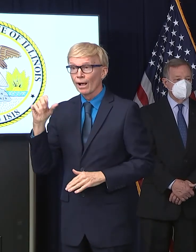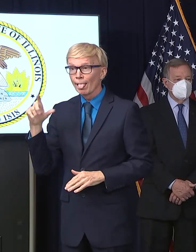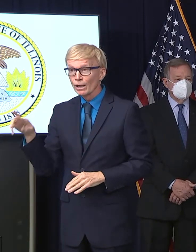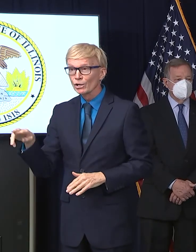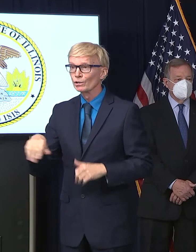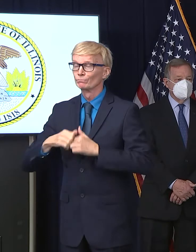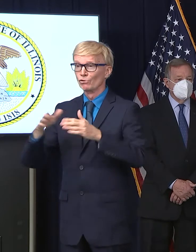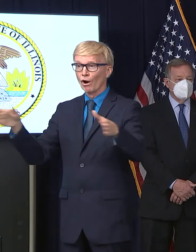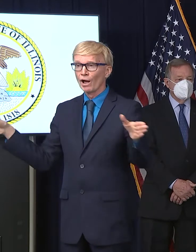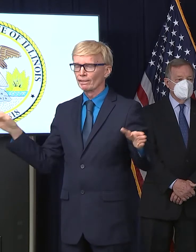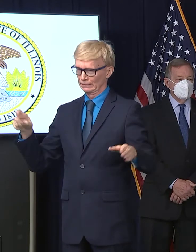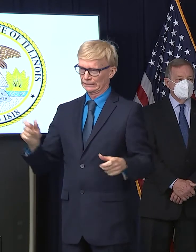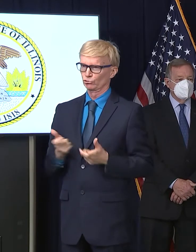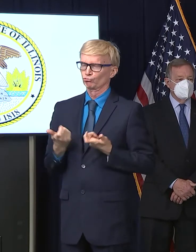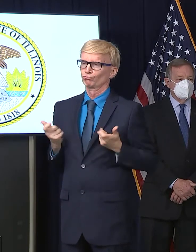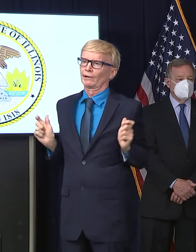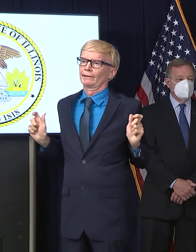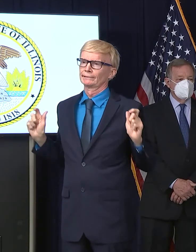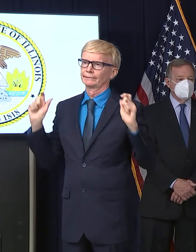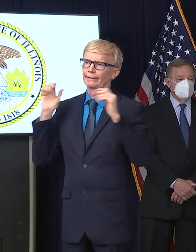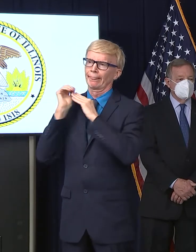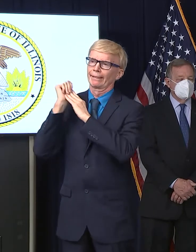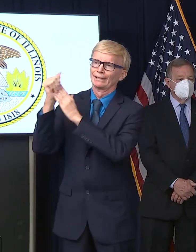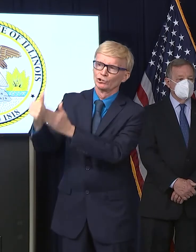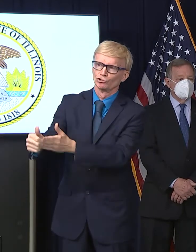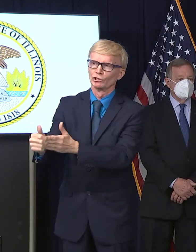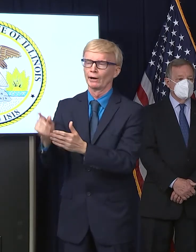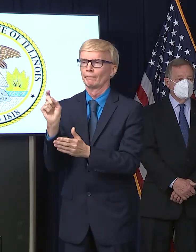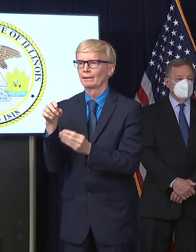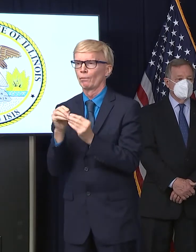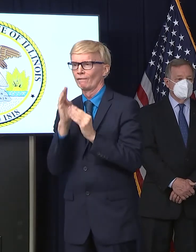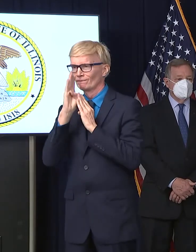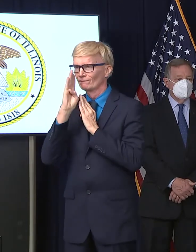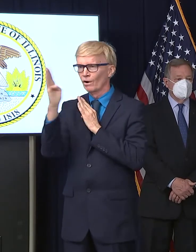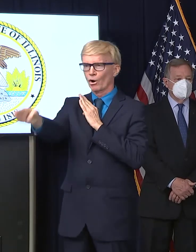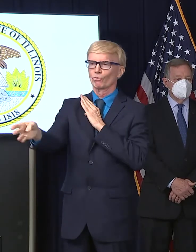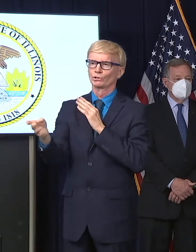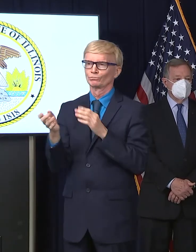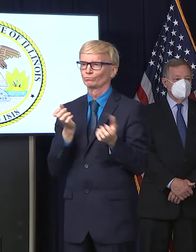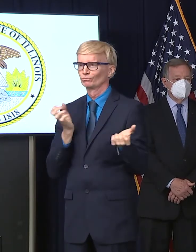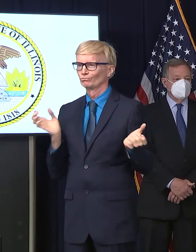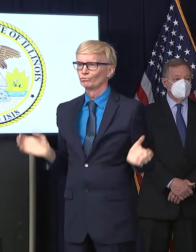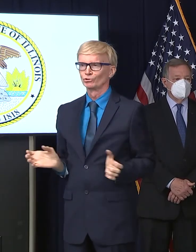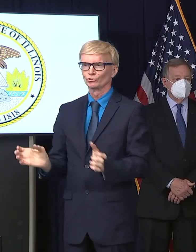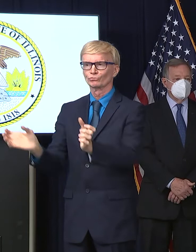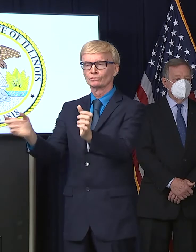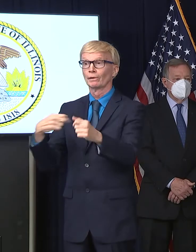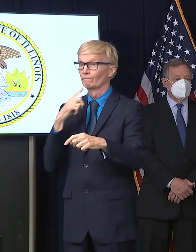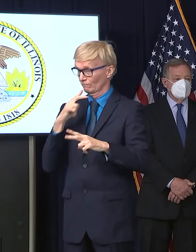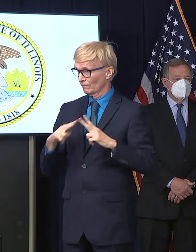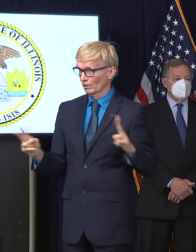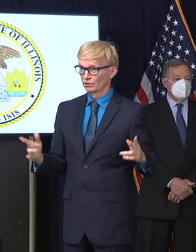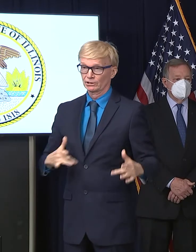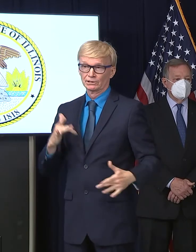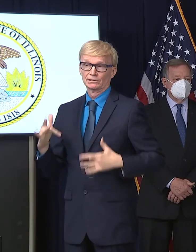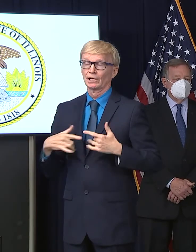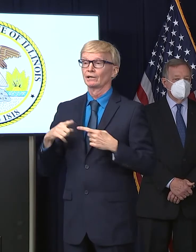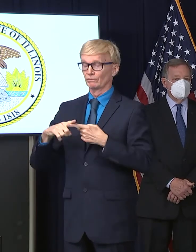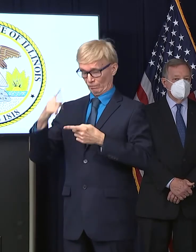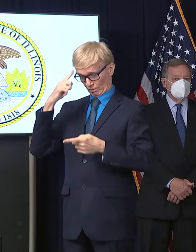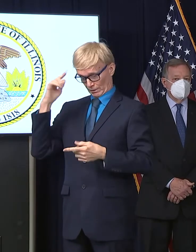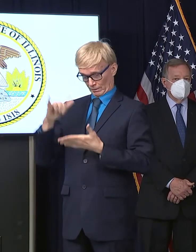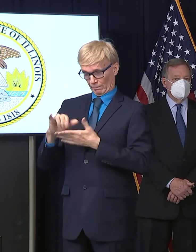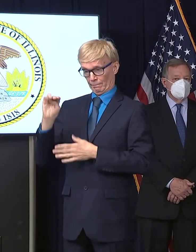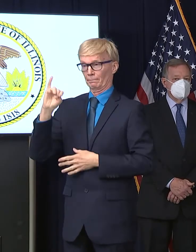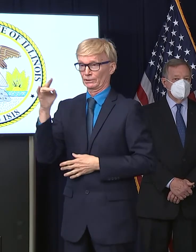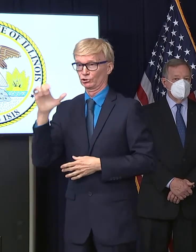We need great leadership, and we need forward momentum. And I'm very excited about the leadership that I think Michelle Harris will offer. Do you